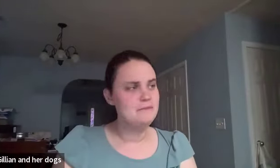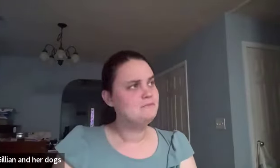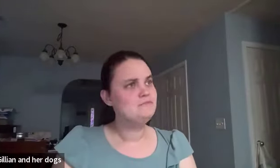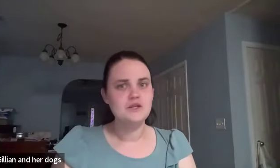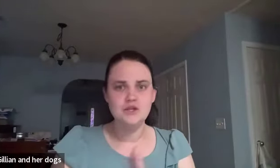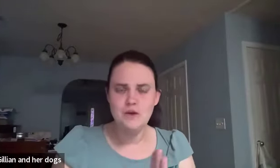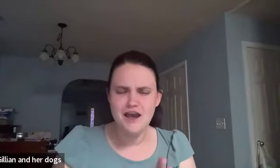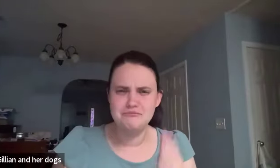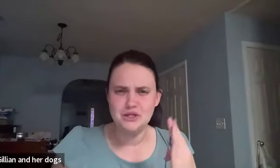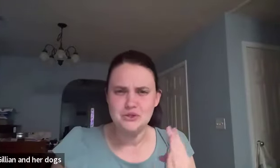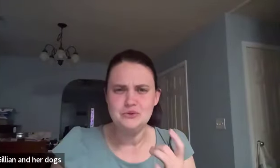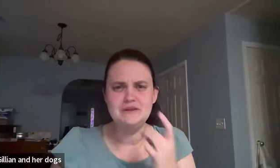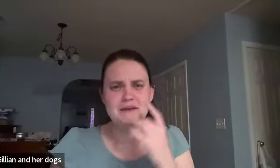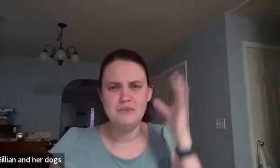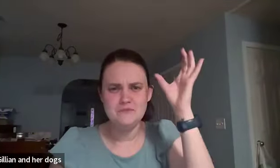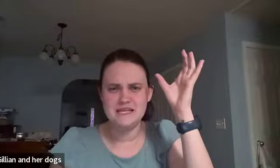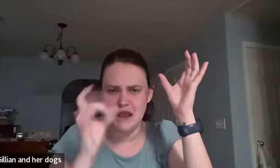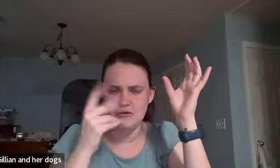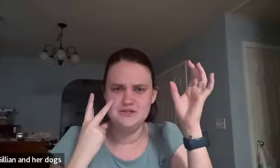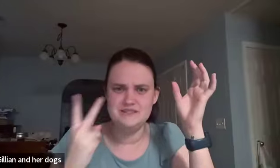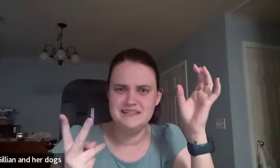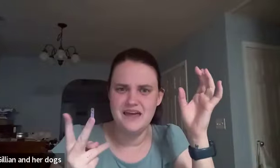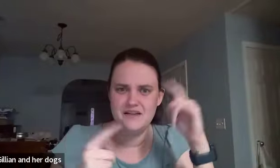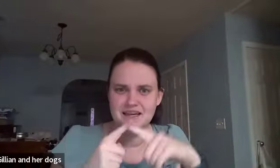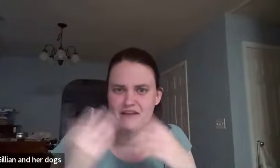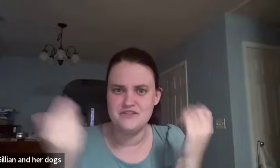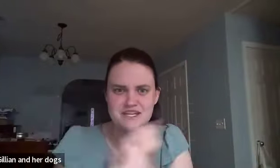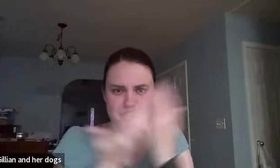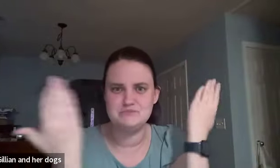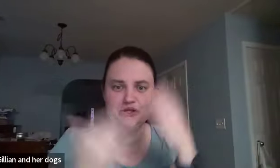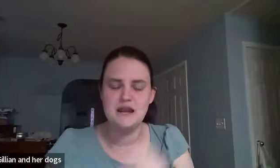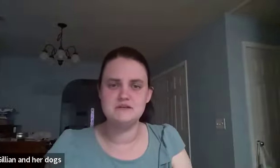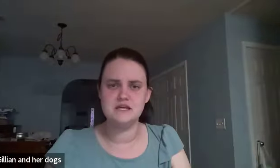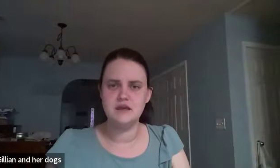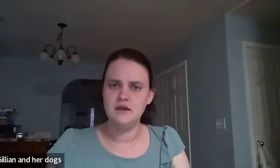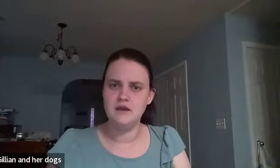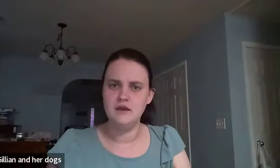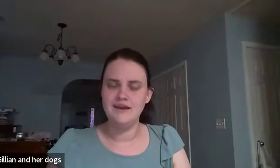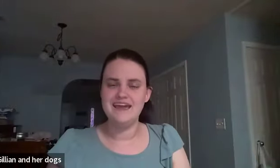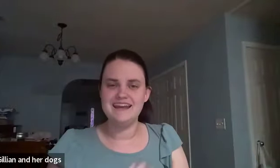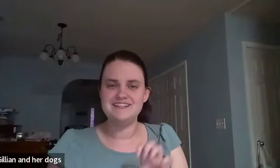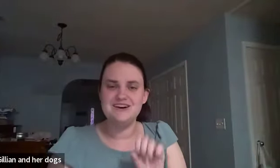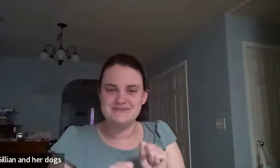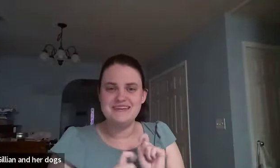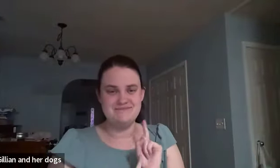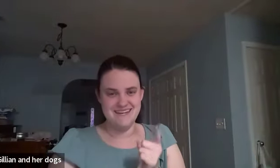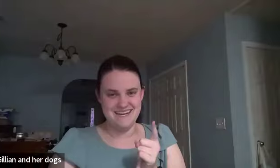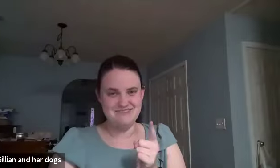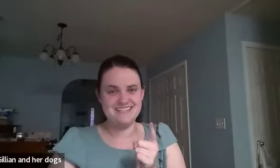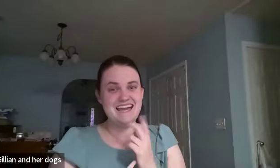like, "You have blue light bulbs? Like how can you see that? Like everything is just blue." And I was like, and it took me a minute because I